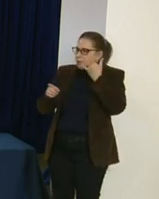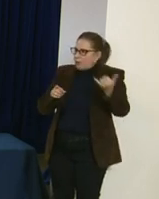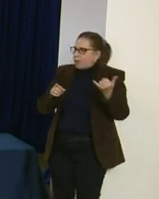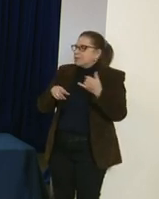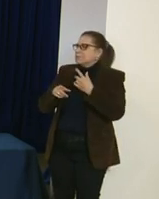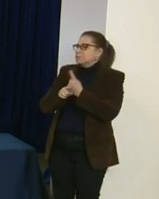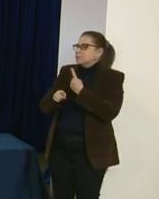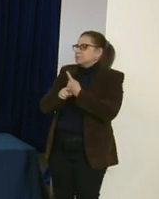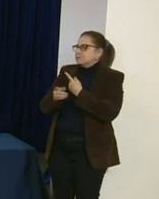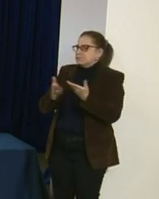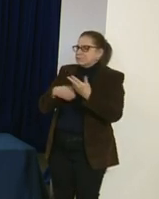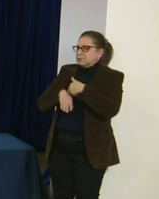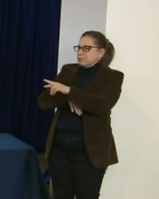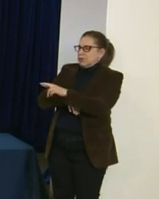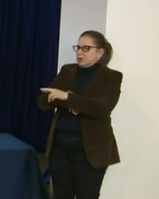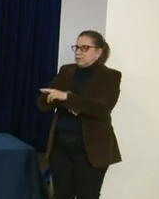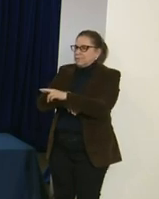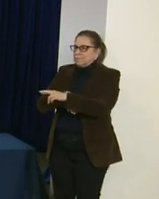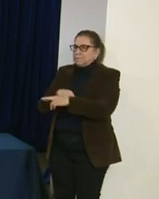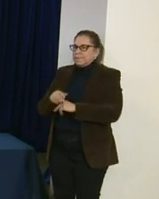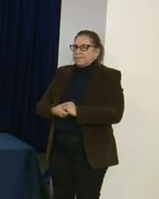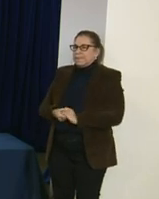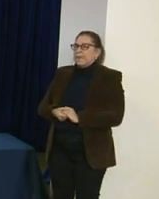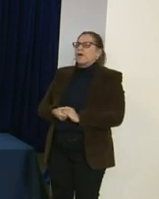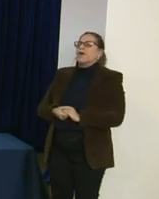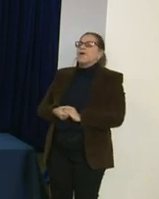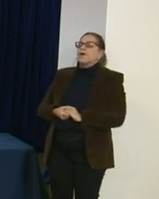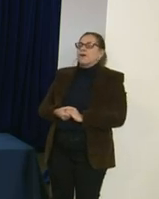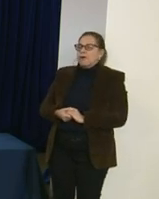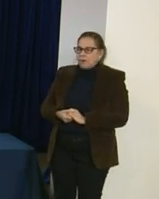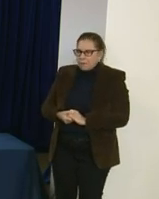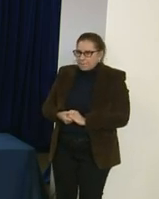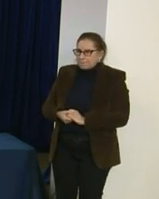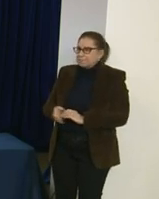Great. We'll go next to Sheila Pool in Ward 5. Sheila, you are live.